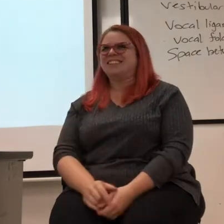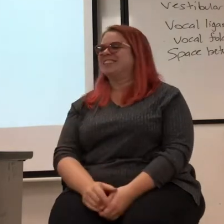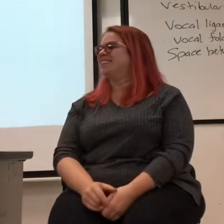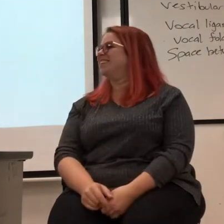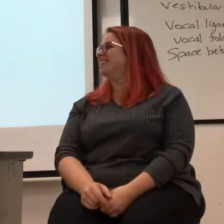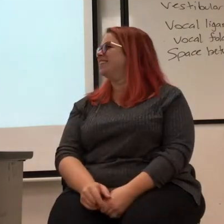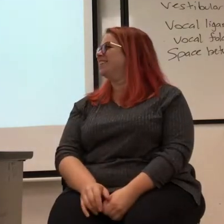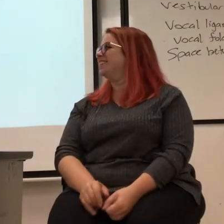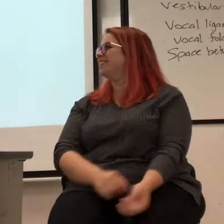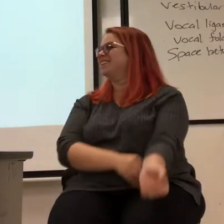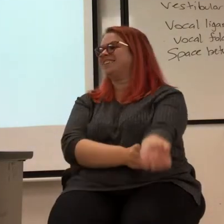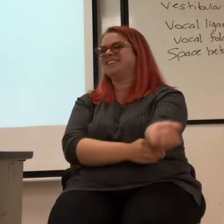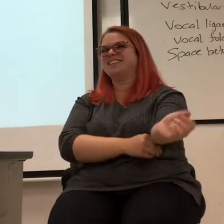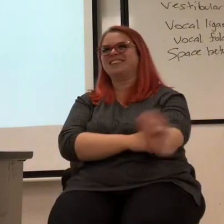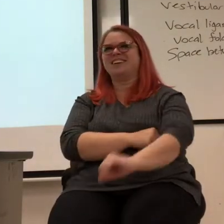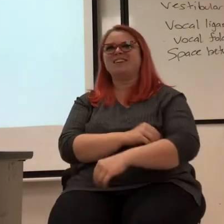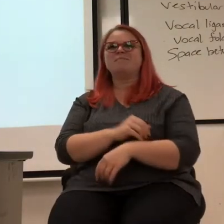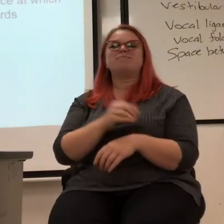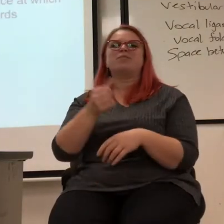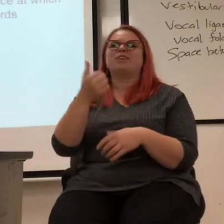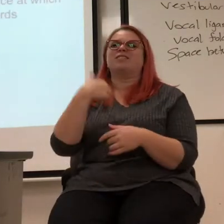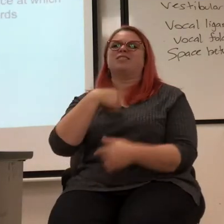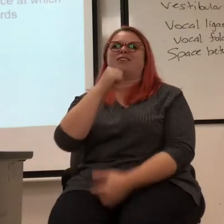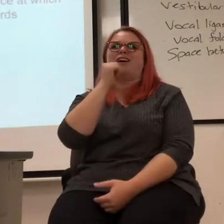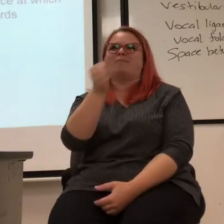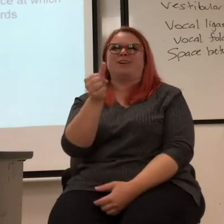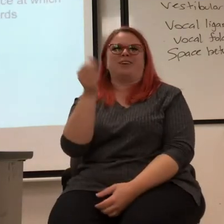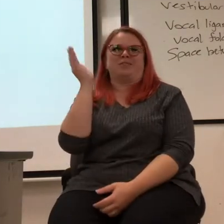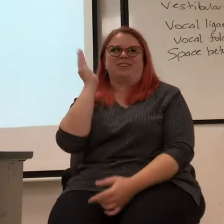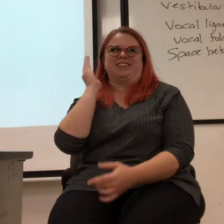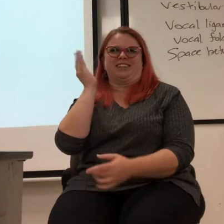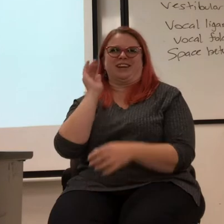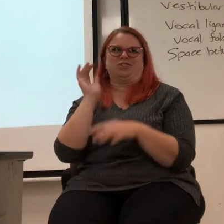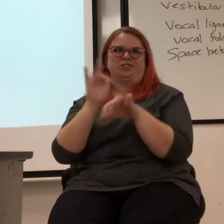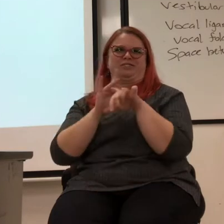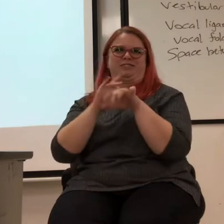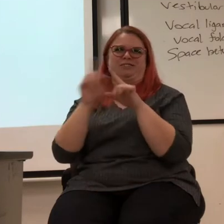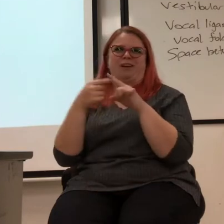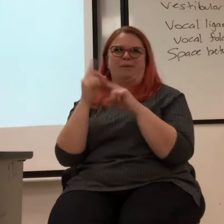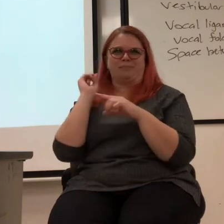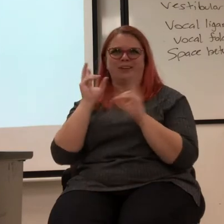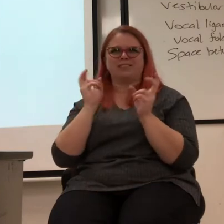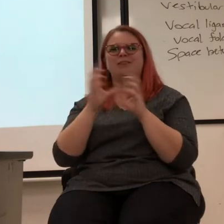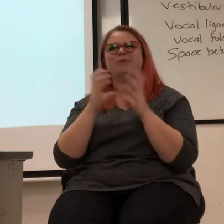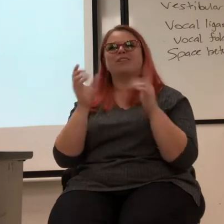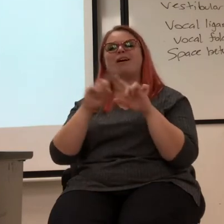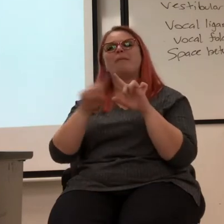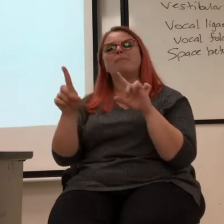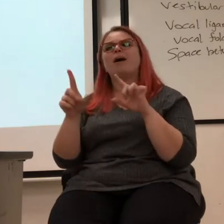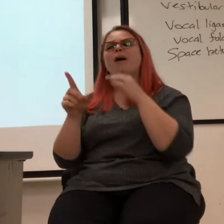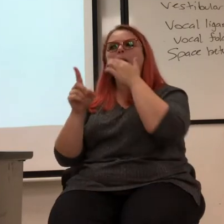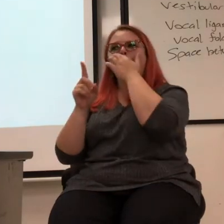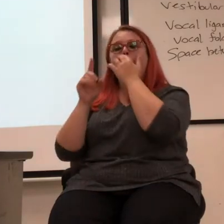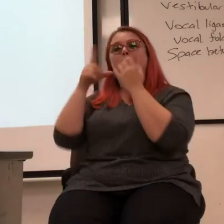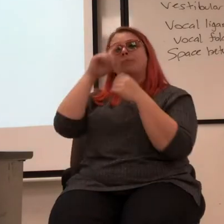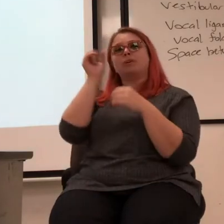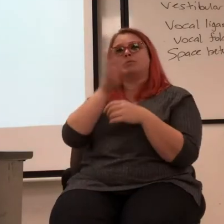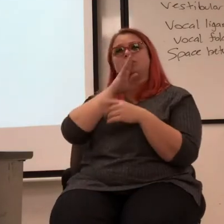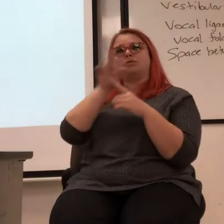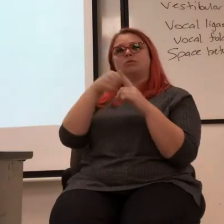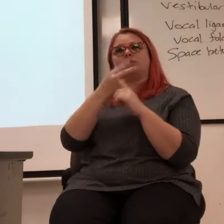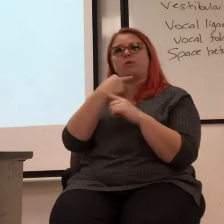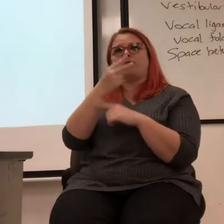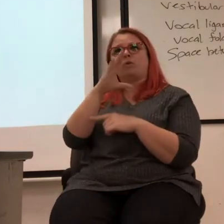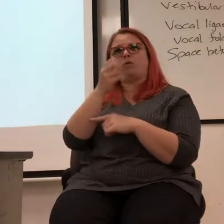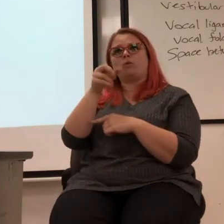just a little bit, I mean, I'm not gonna lecture on phonation very much, but since we're talking about vocal cords, the pitch is determined by the